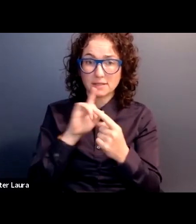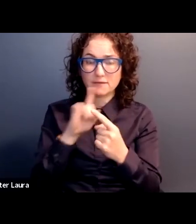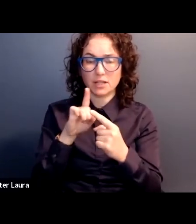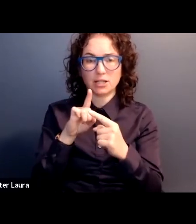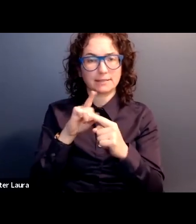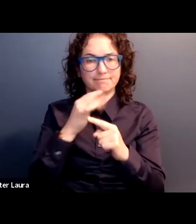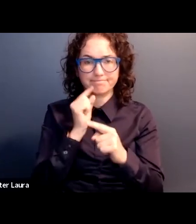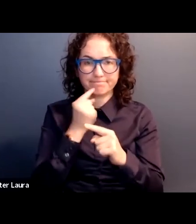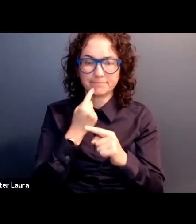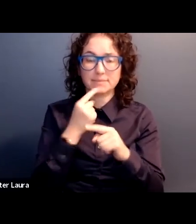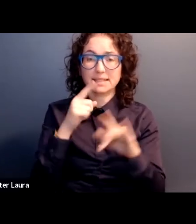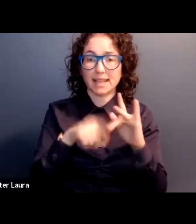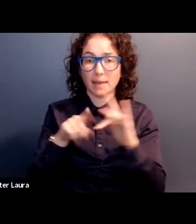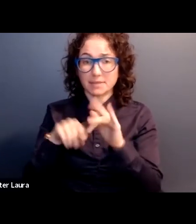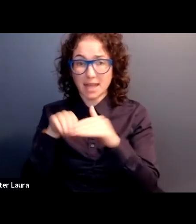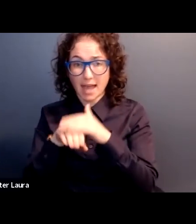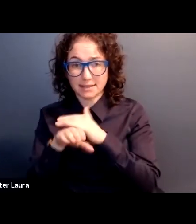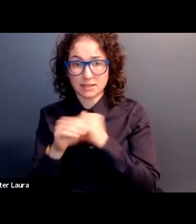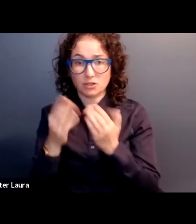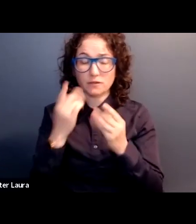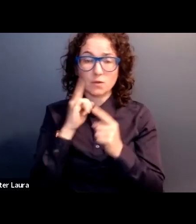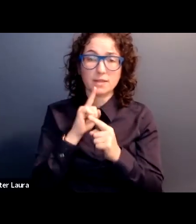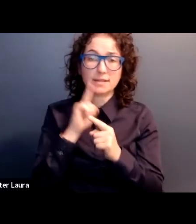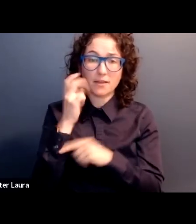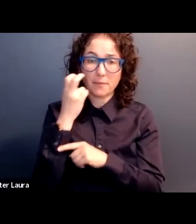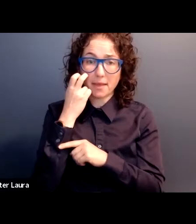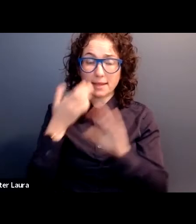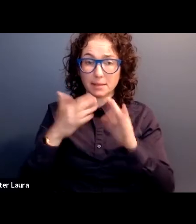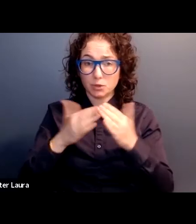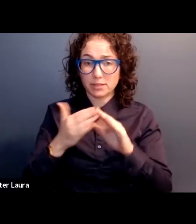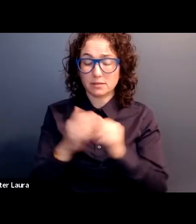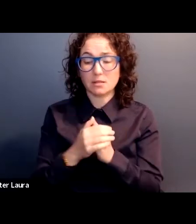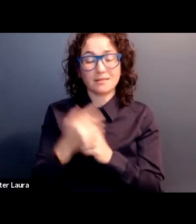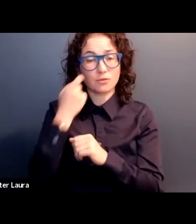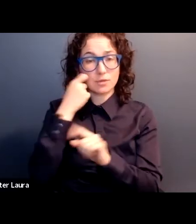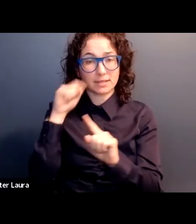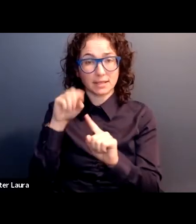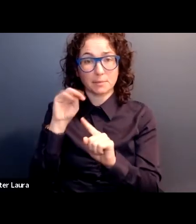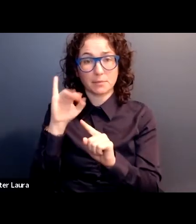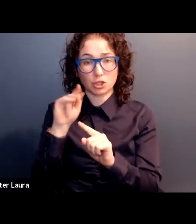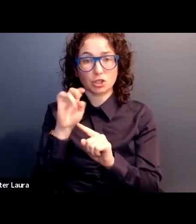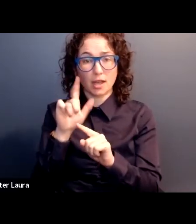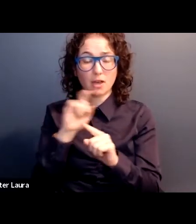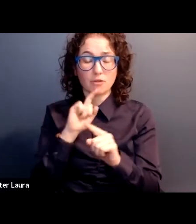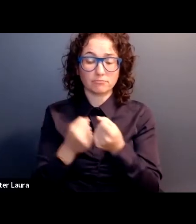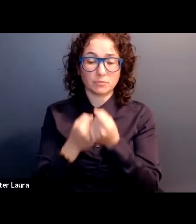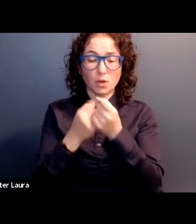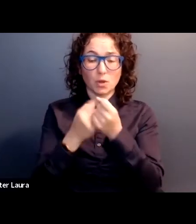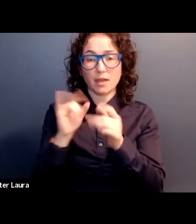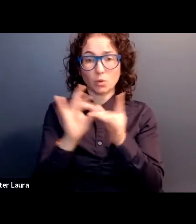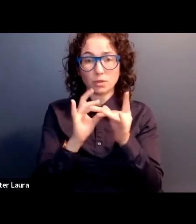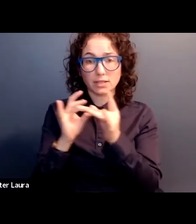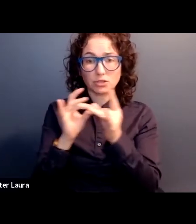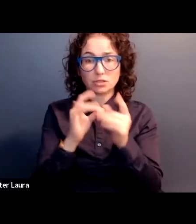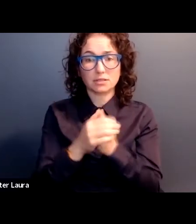accessing and services for deafblind communities. Most recently, she supported the coordination